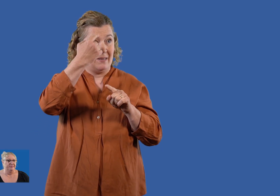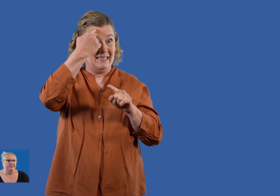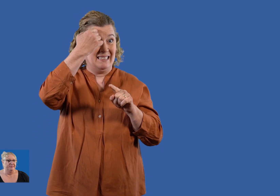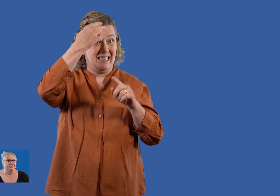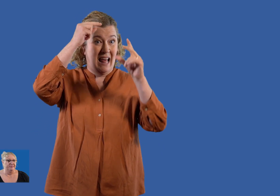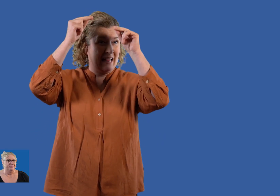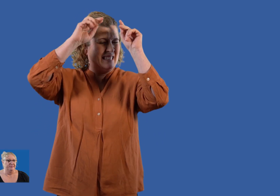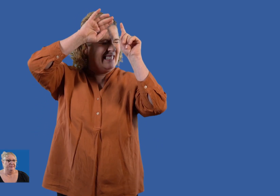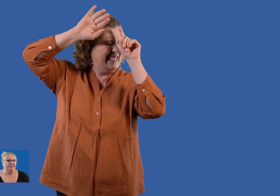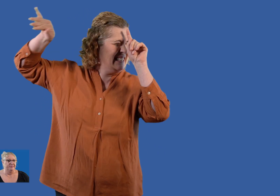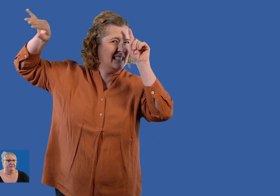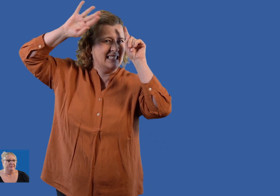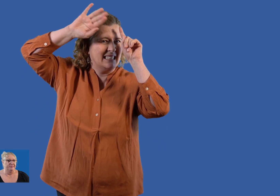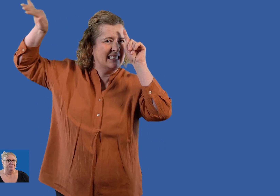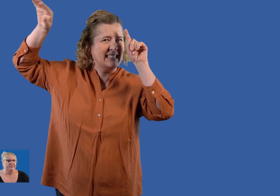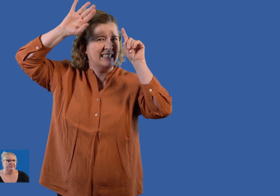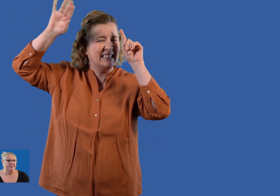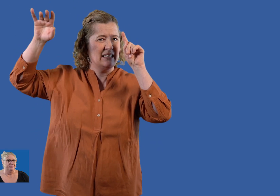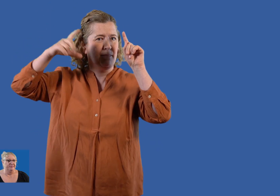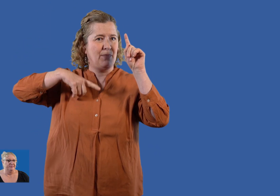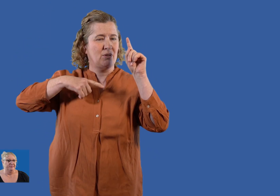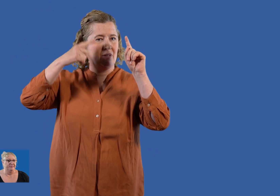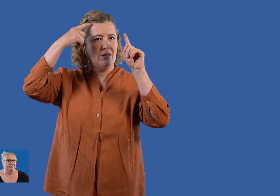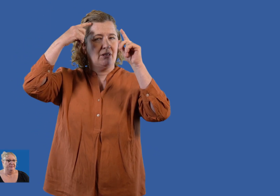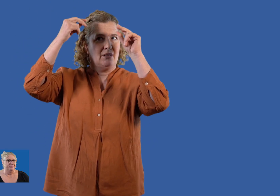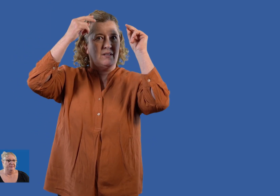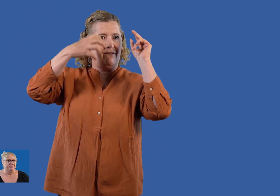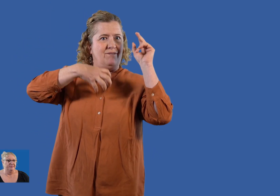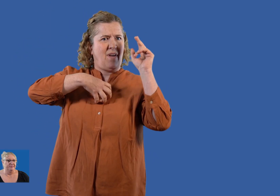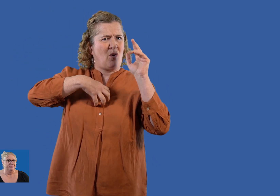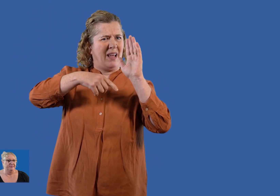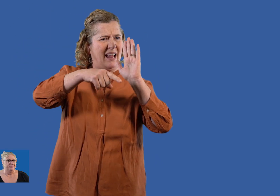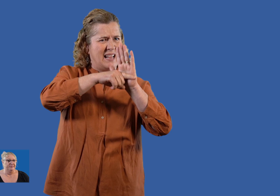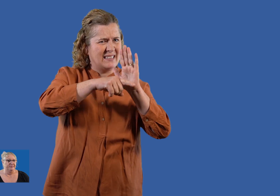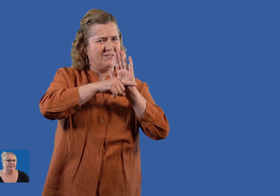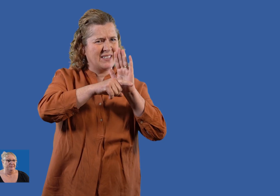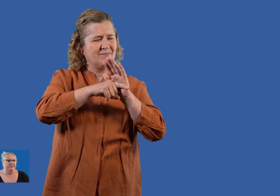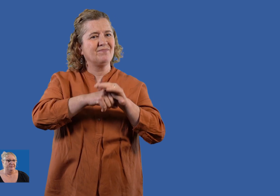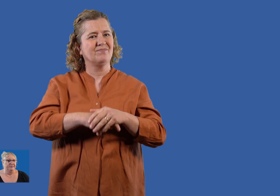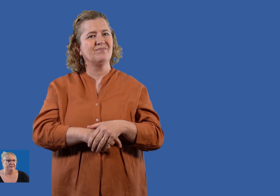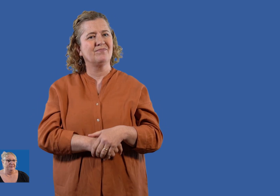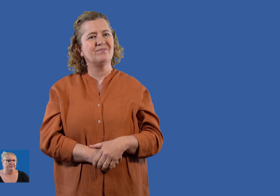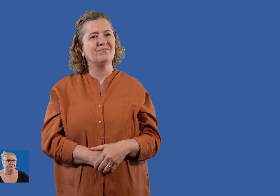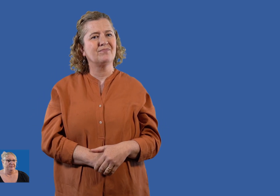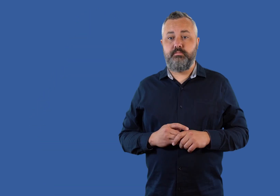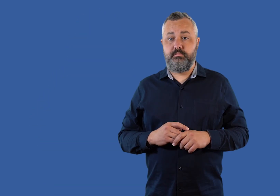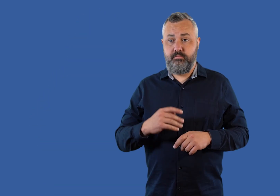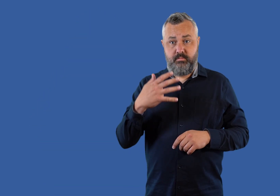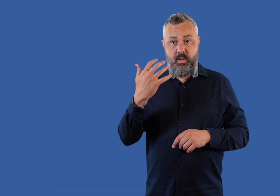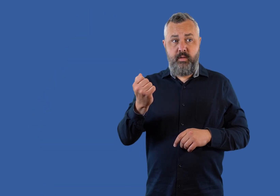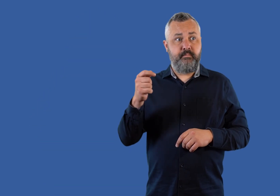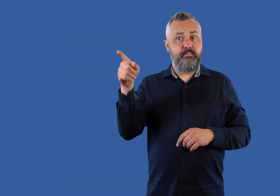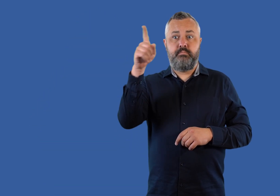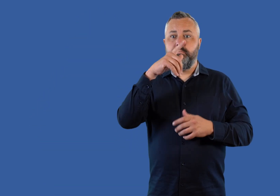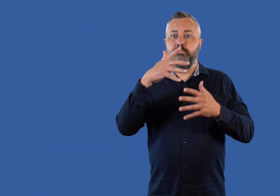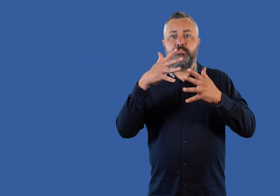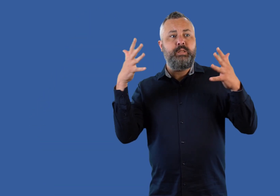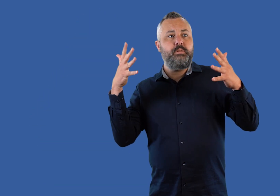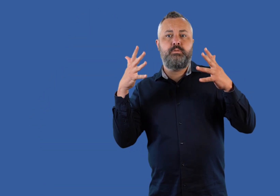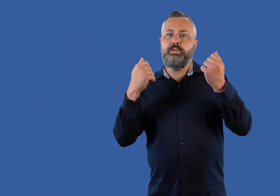people push the voices away. They find them frightening and derogatory. Is there a main support